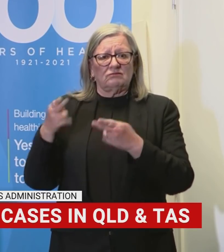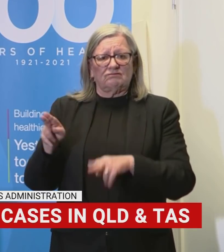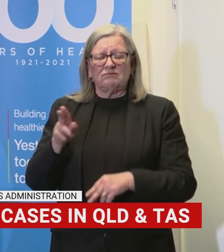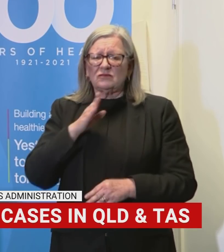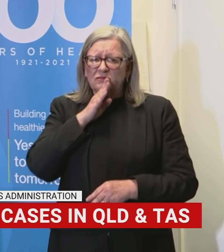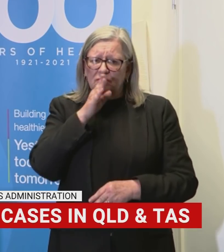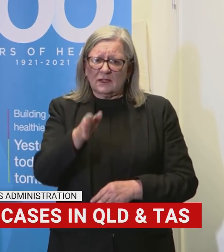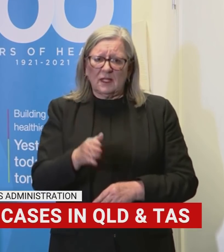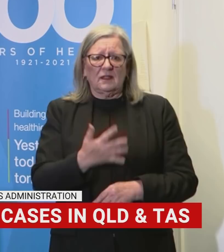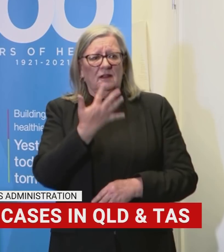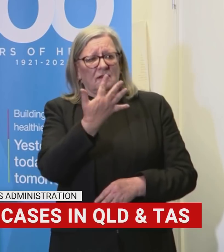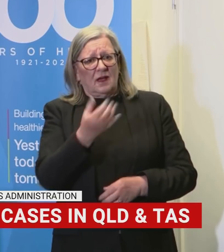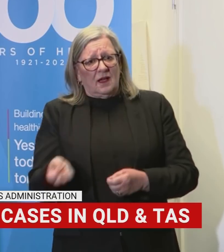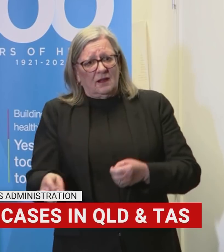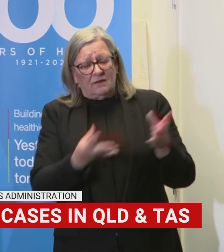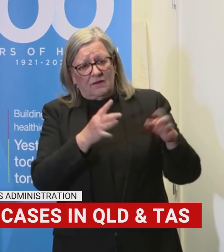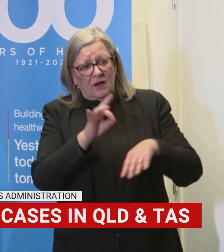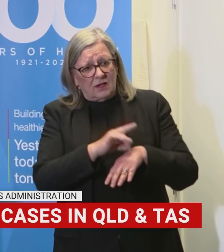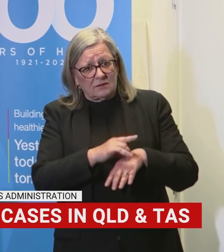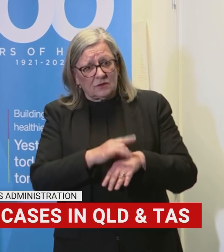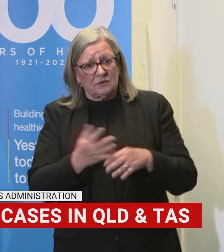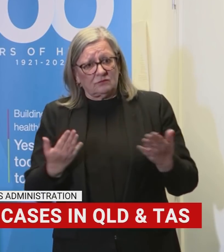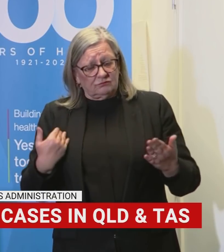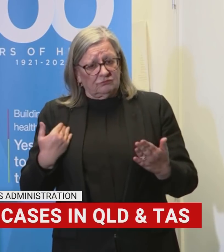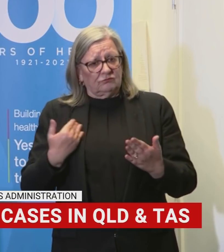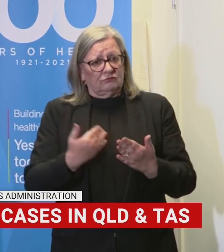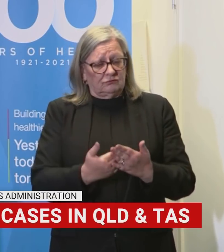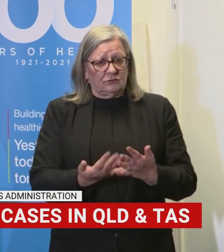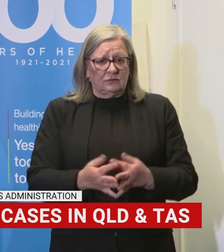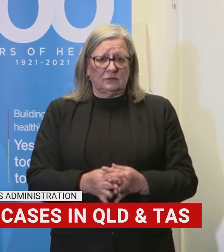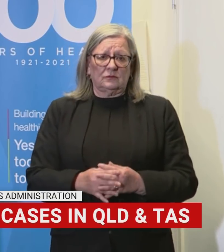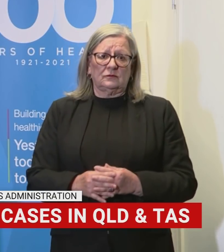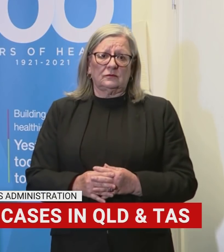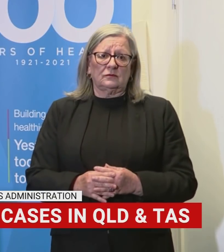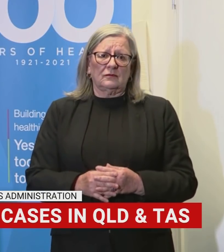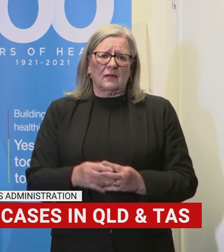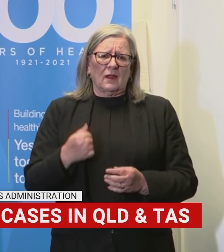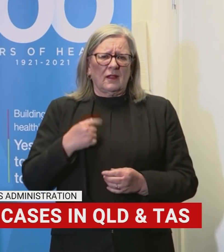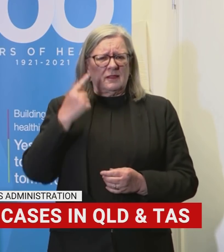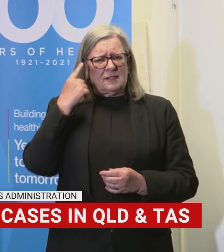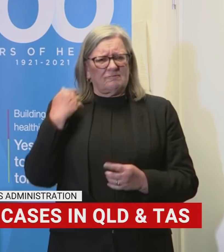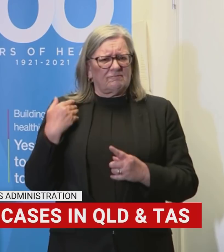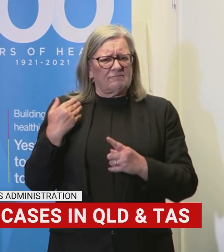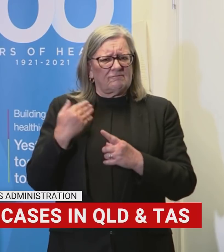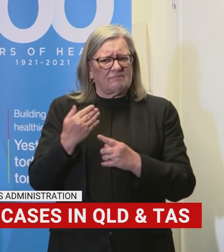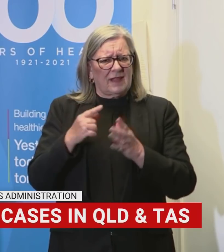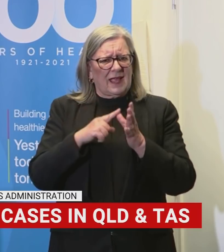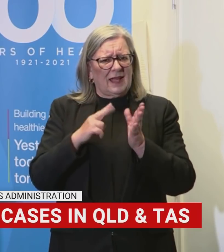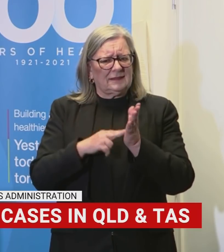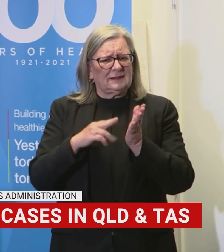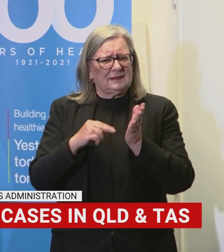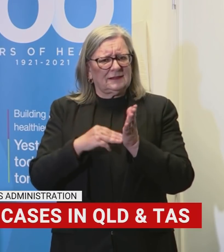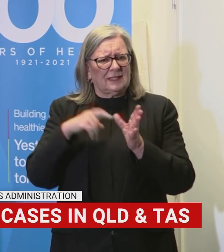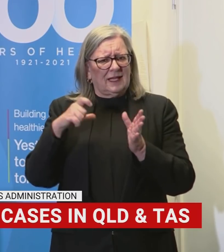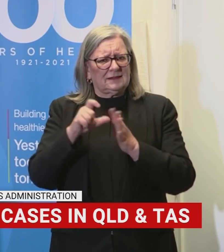hospitalisations to date. That was a figure as of about the Anzac Day long weekend that we'd reported on and we spoke about